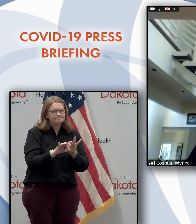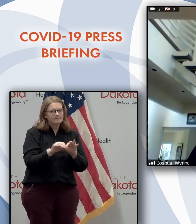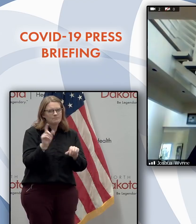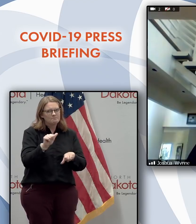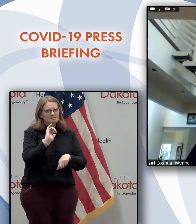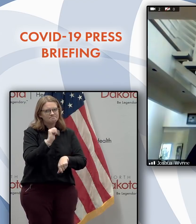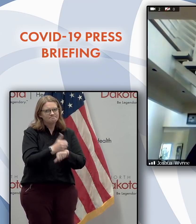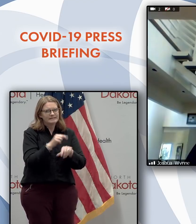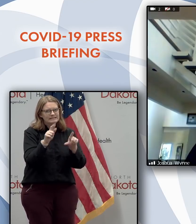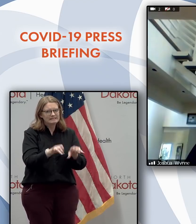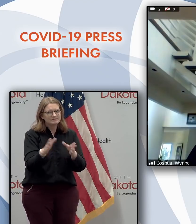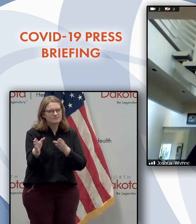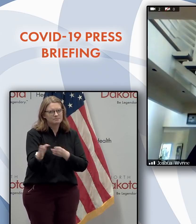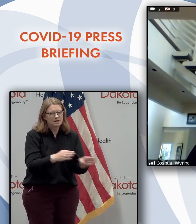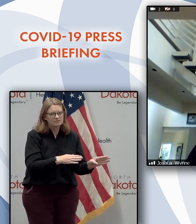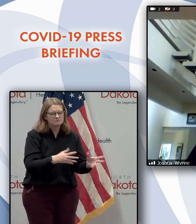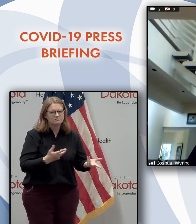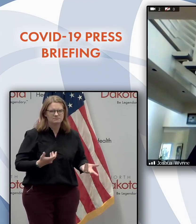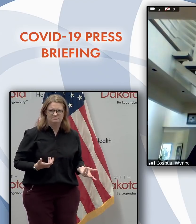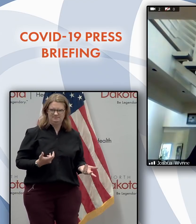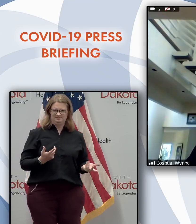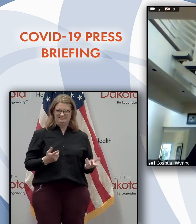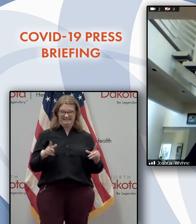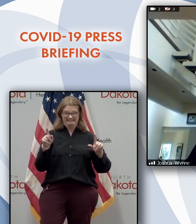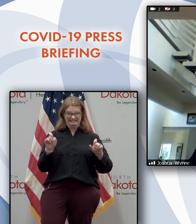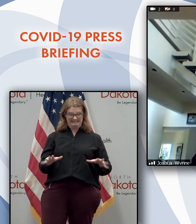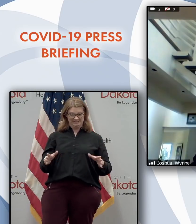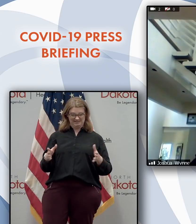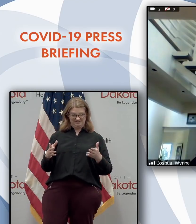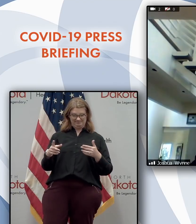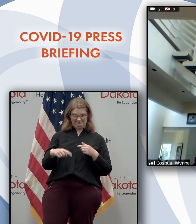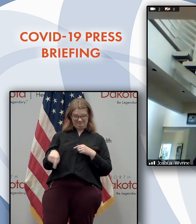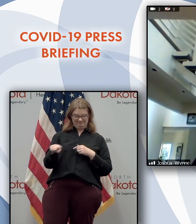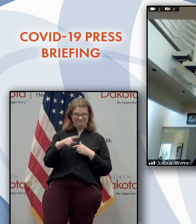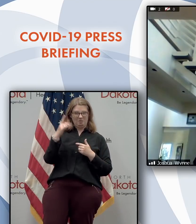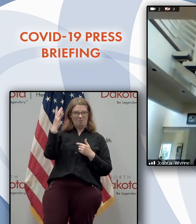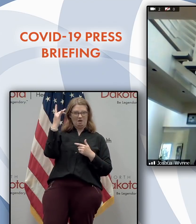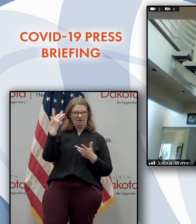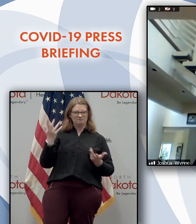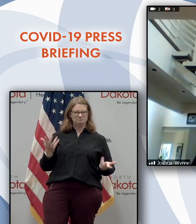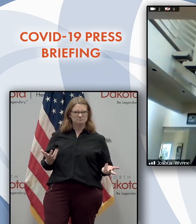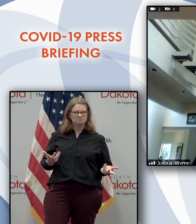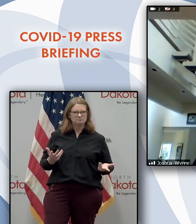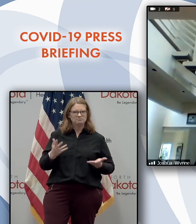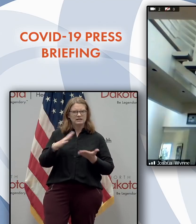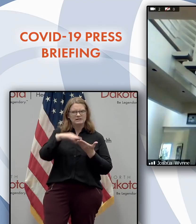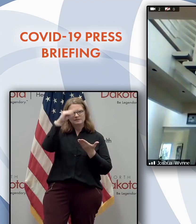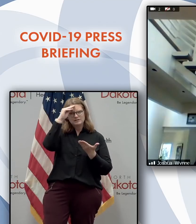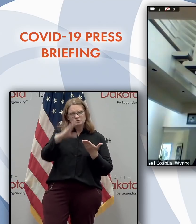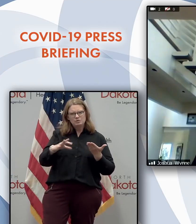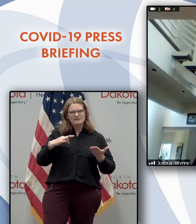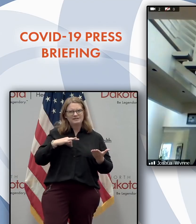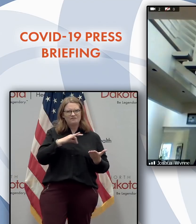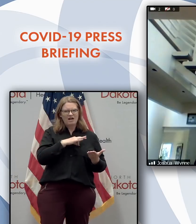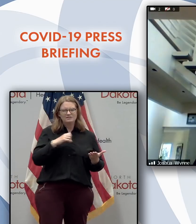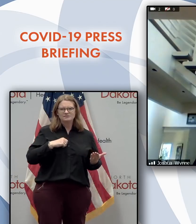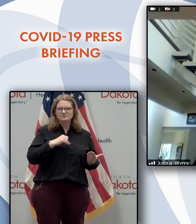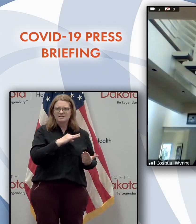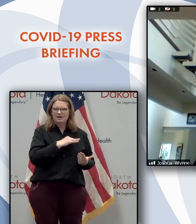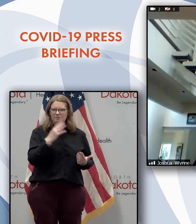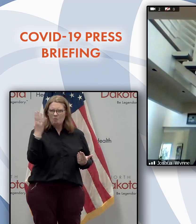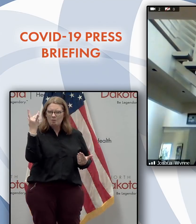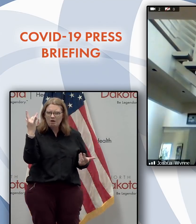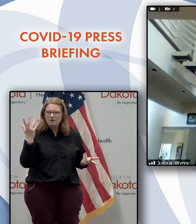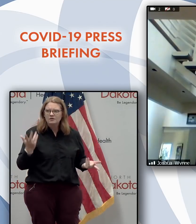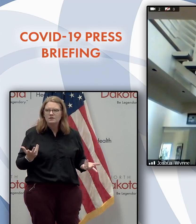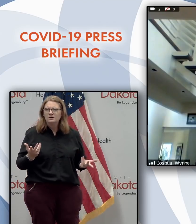strategy. So why do we need to do widespread testing, especially of students, but also faculty and staff? Well, one